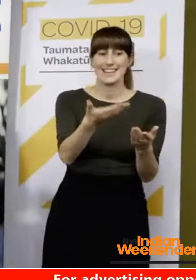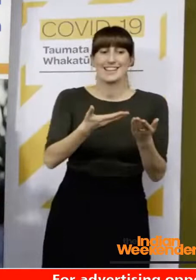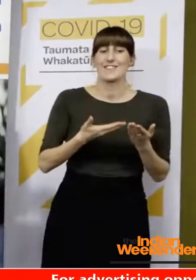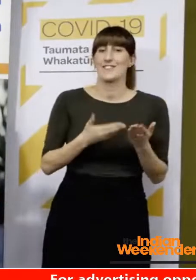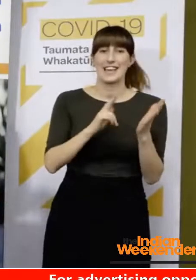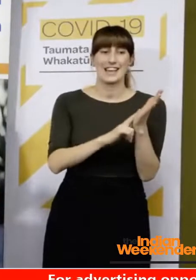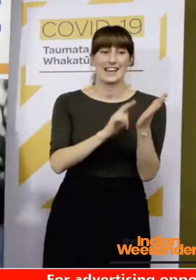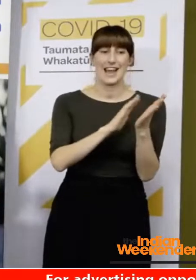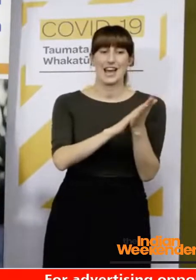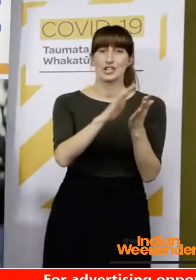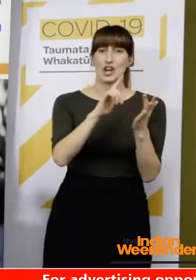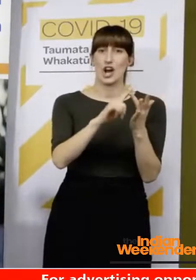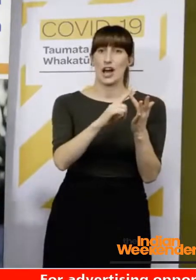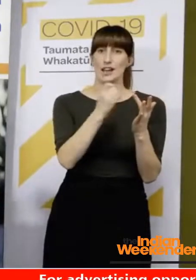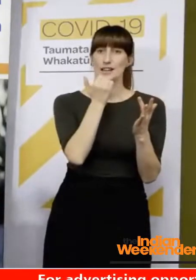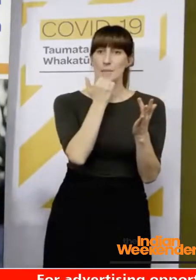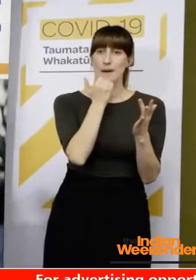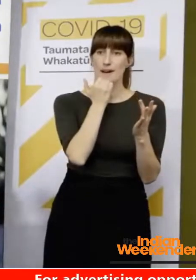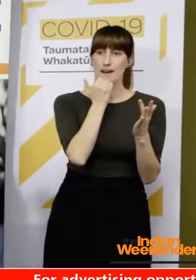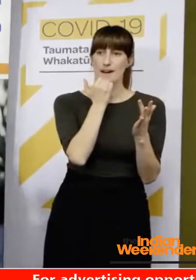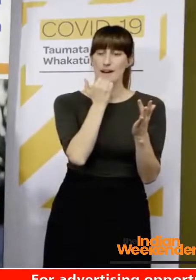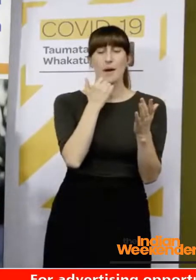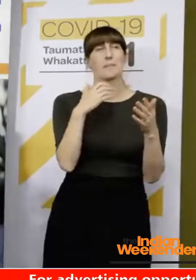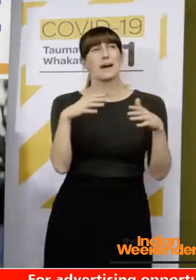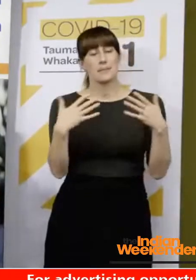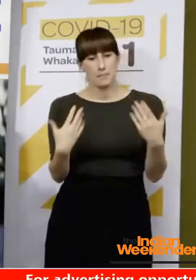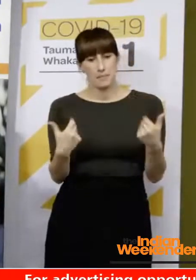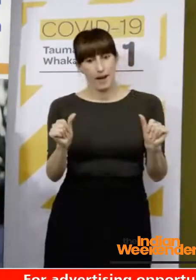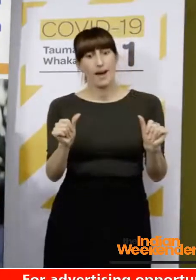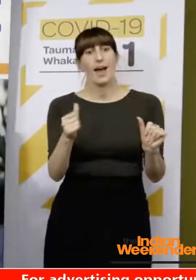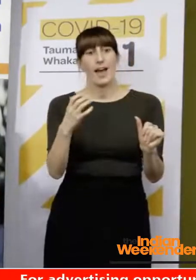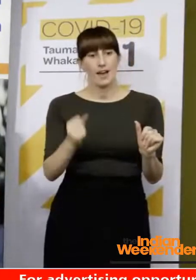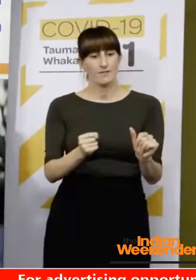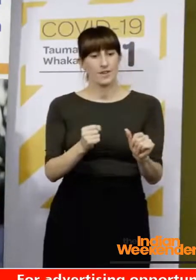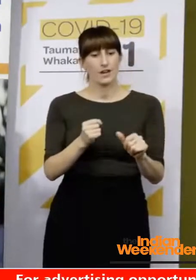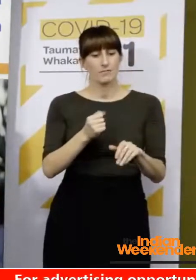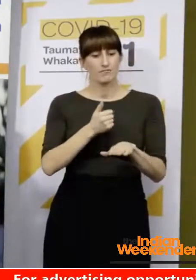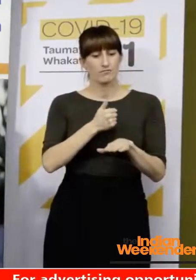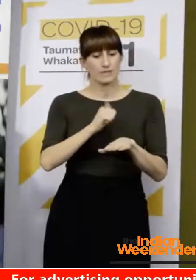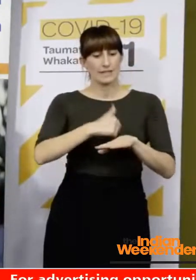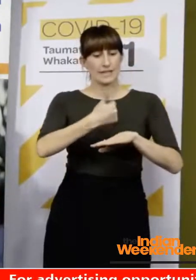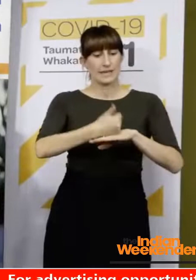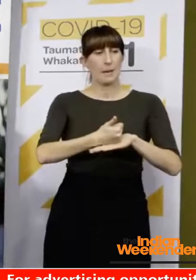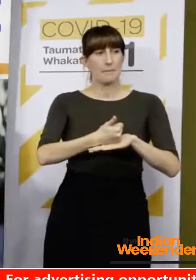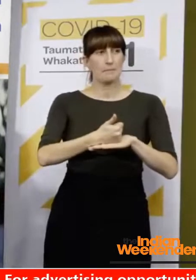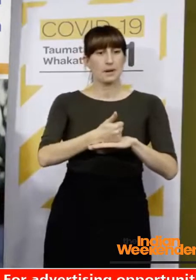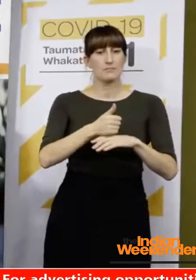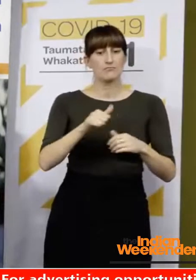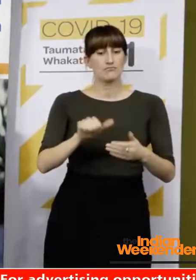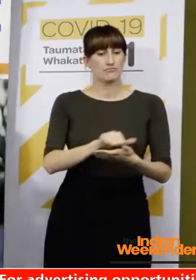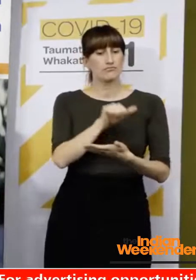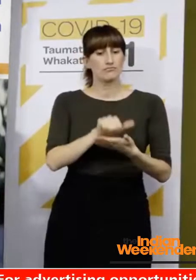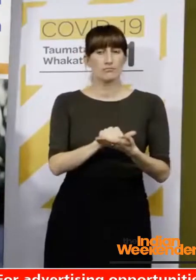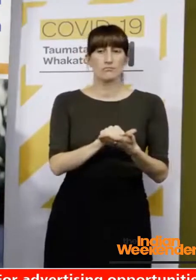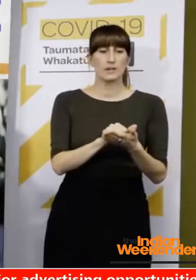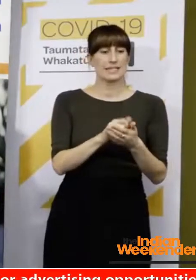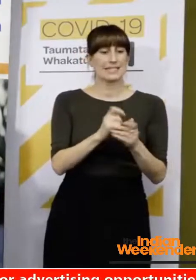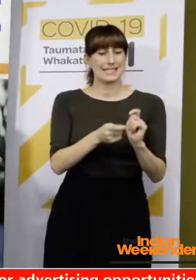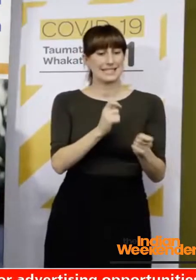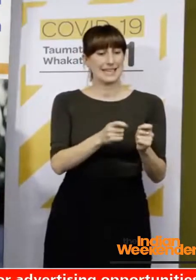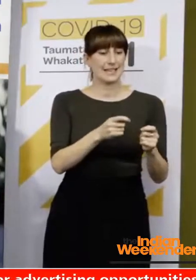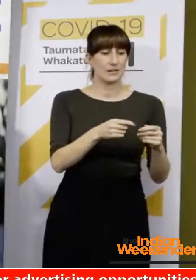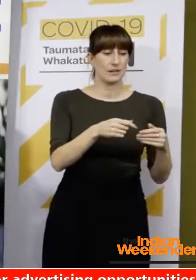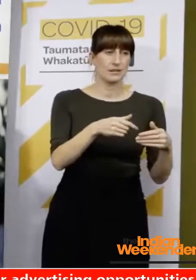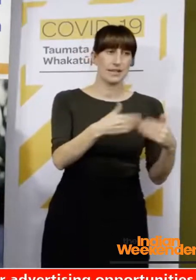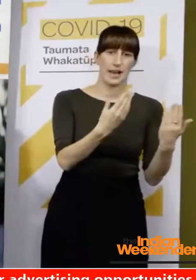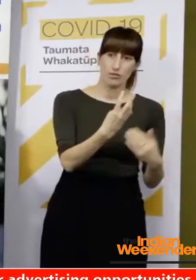course, for 7 days, Now, so we haven't had ours yet, we've but got we've the been told routine it's the next testing. day or We can two, so we're collect that looking forward NHI to as soon as that. that But testing no, starts. we don't have a As soon as balcony people or